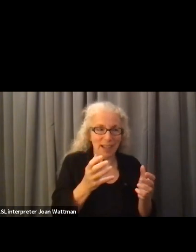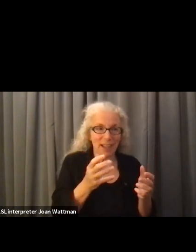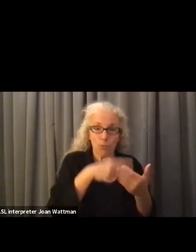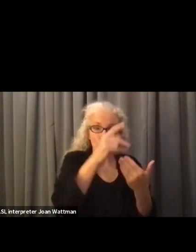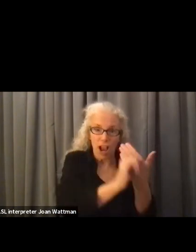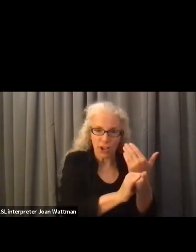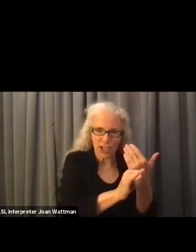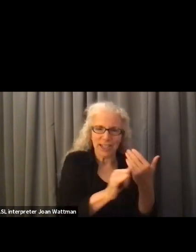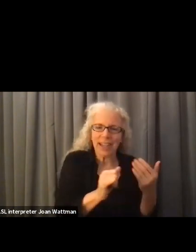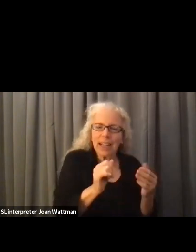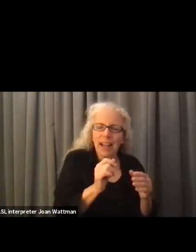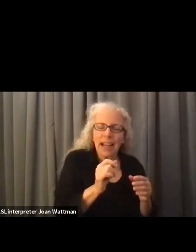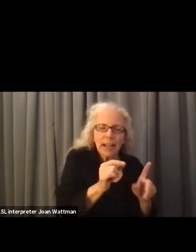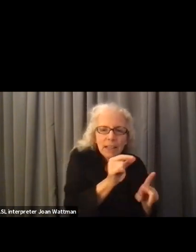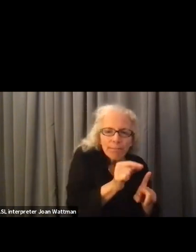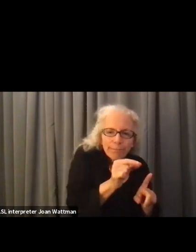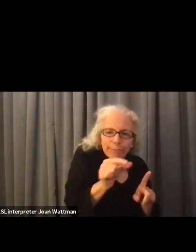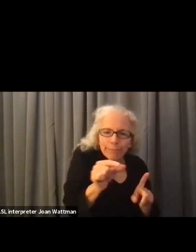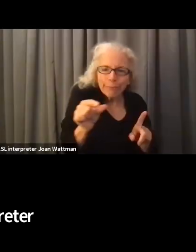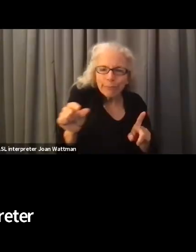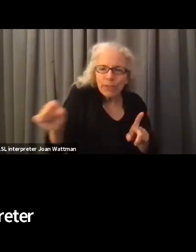can finish.